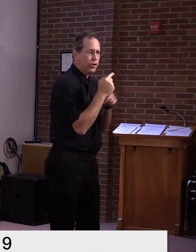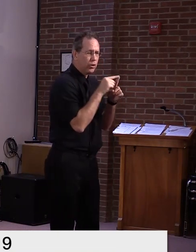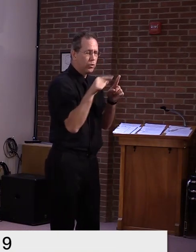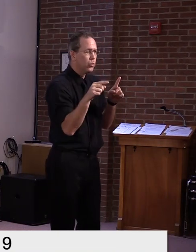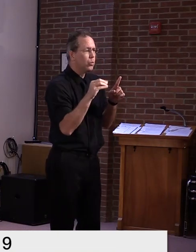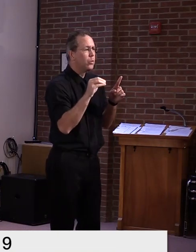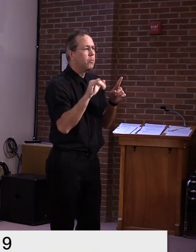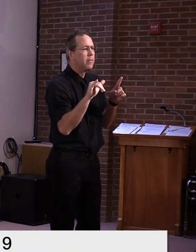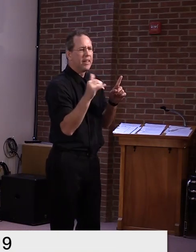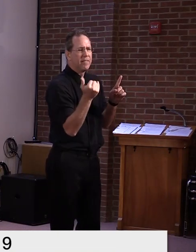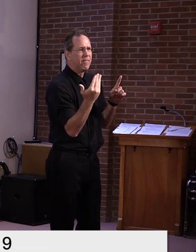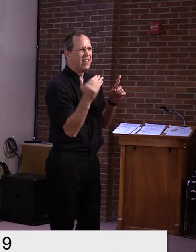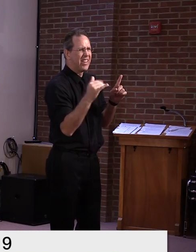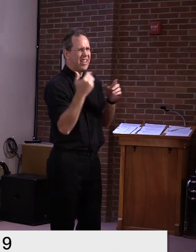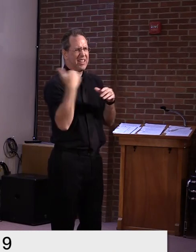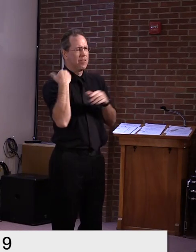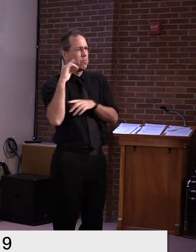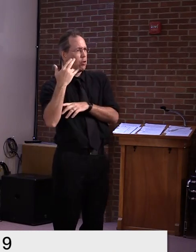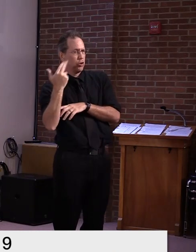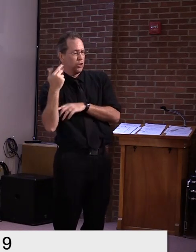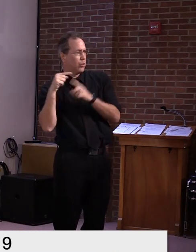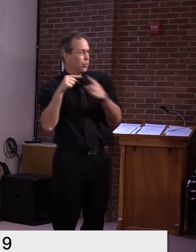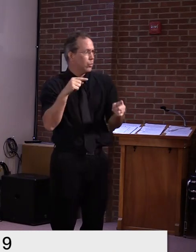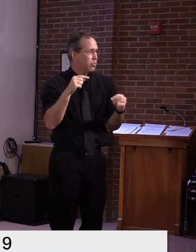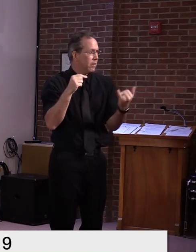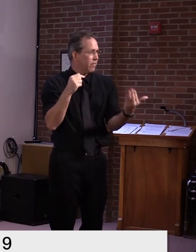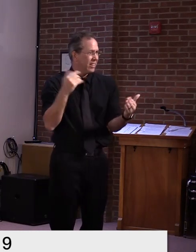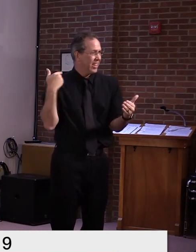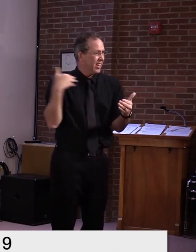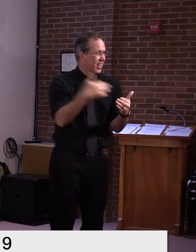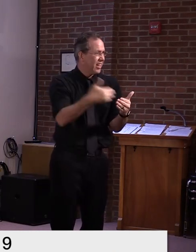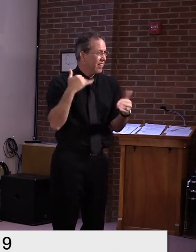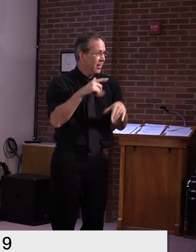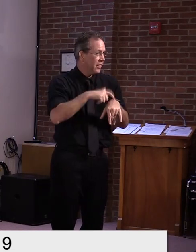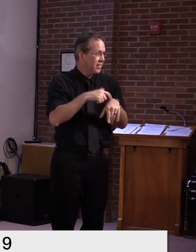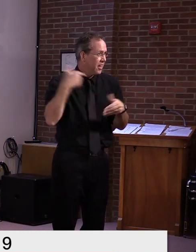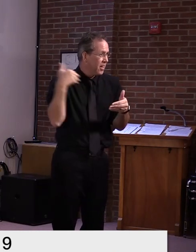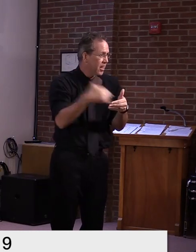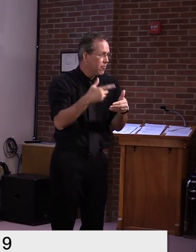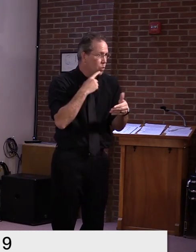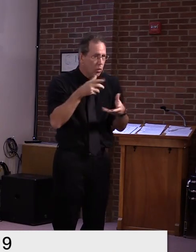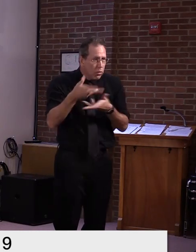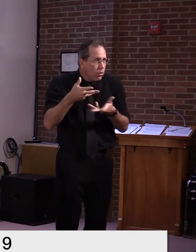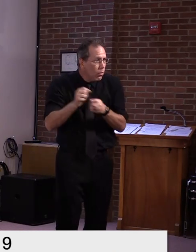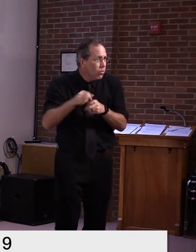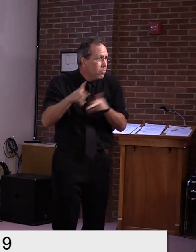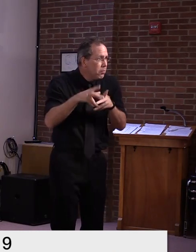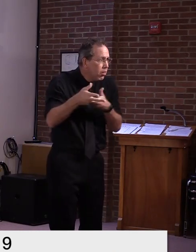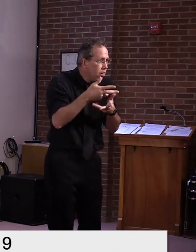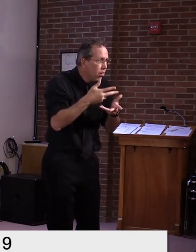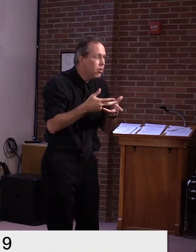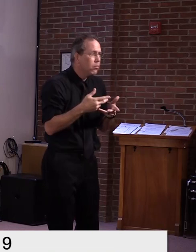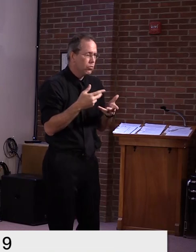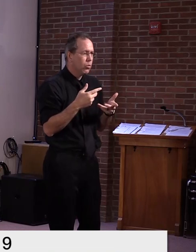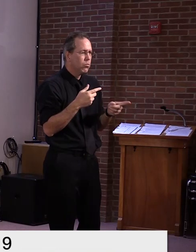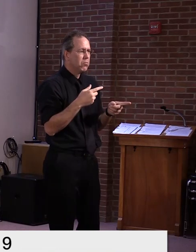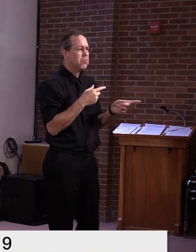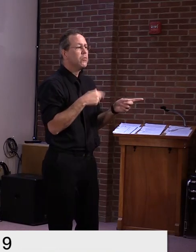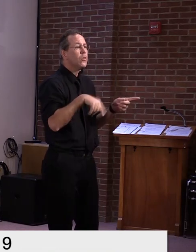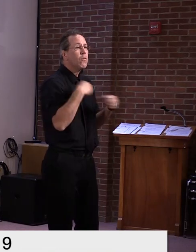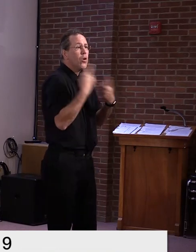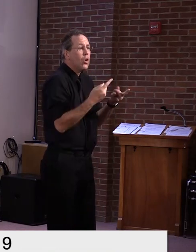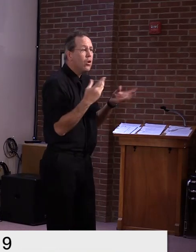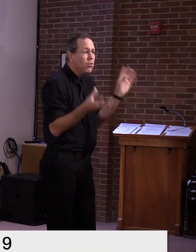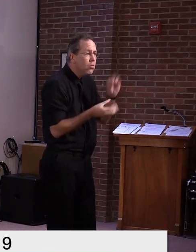online application portal for this program opened on August 4th. So far, we have received